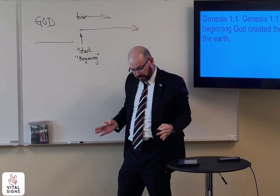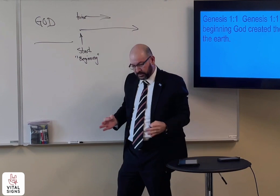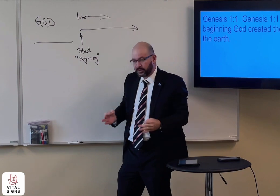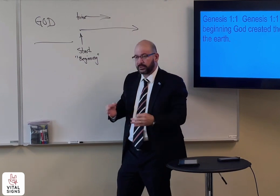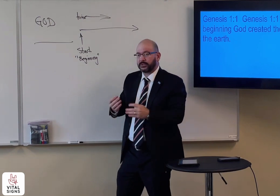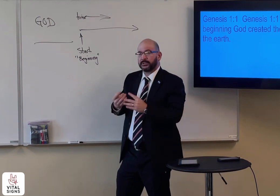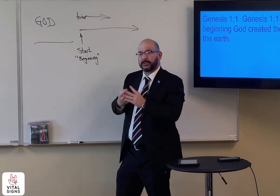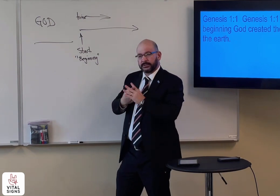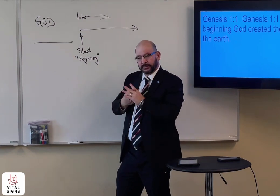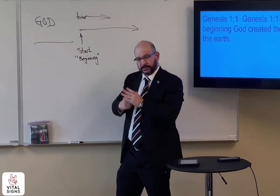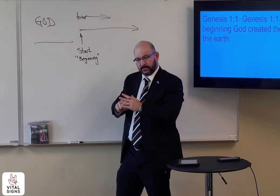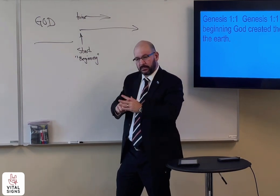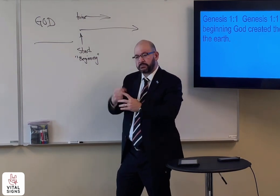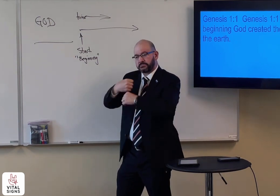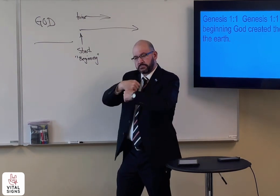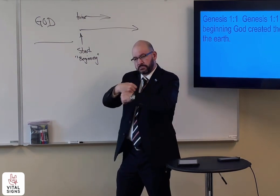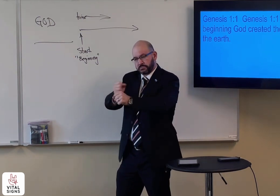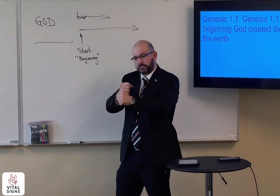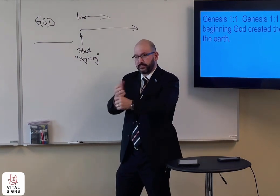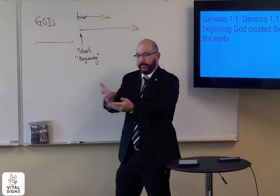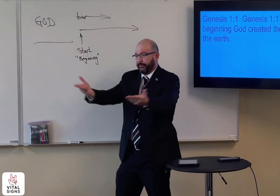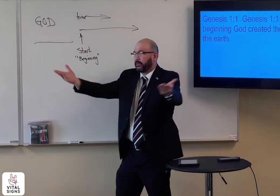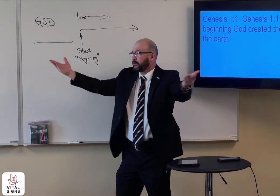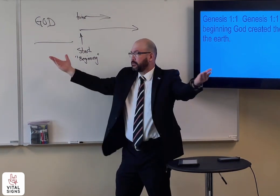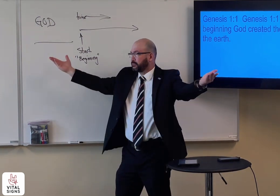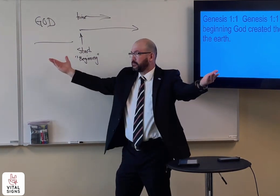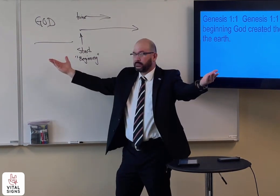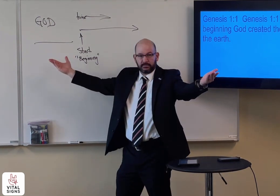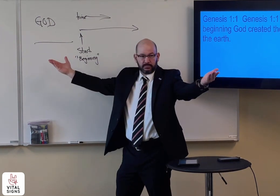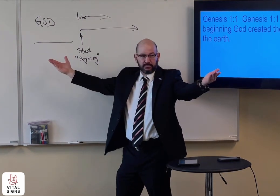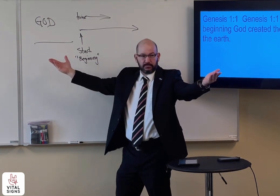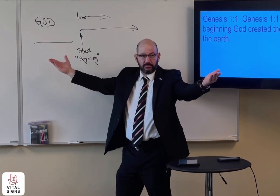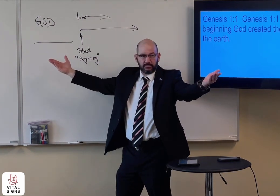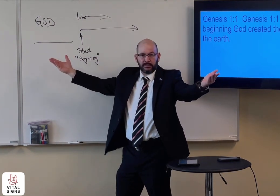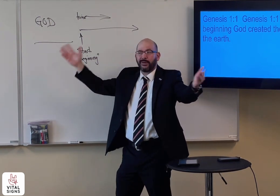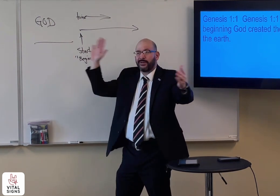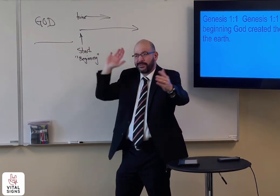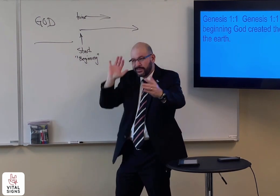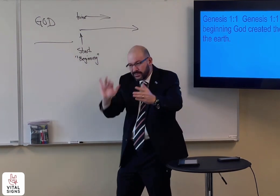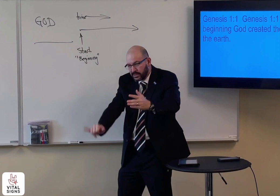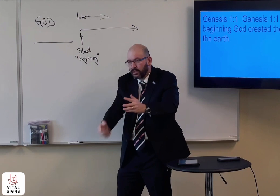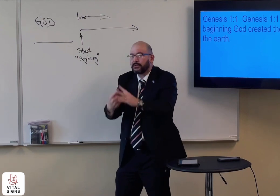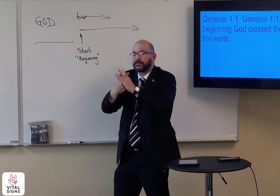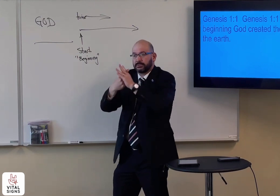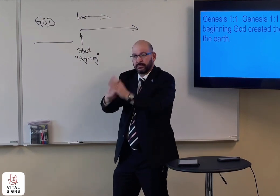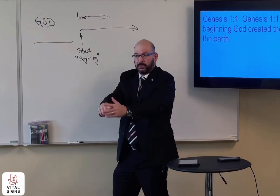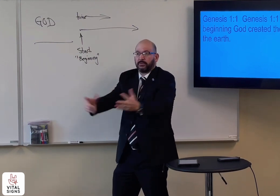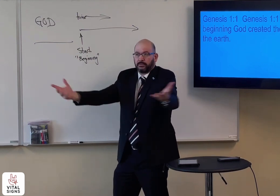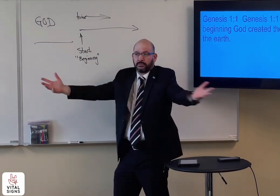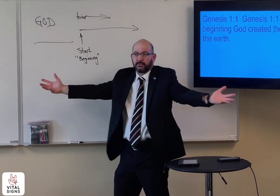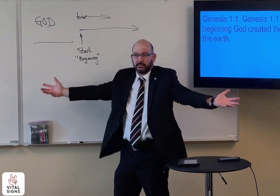all during the time that he made. He made time. That's the beginning.